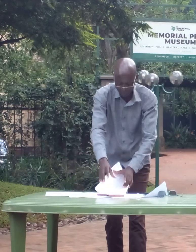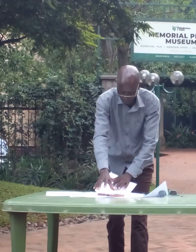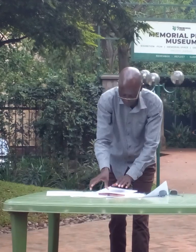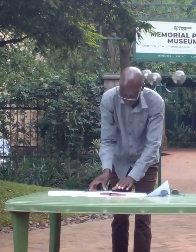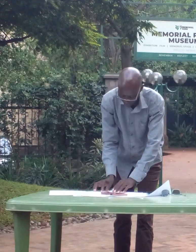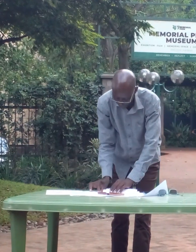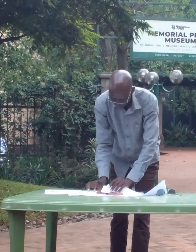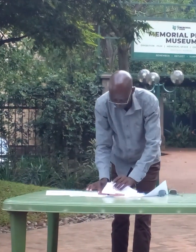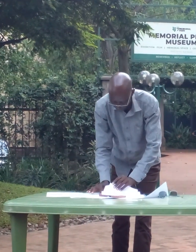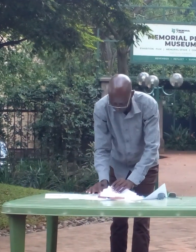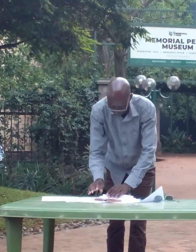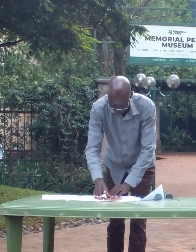individual sports.